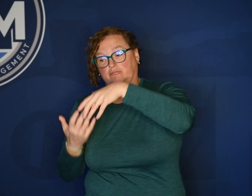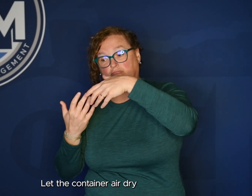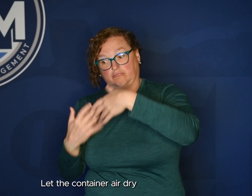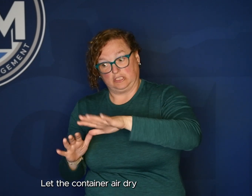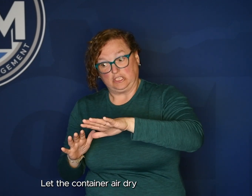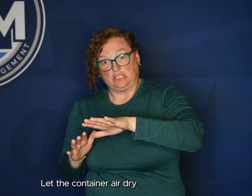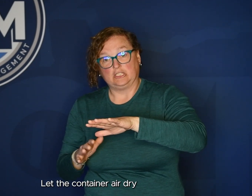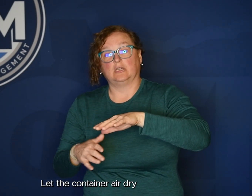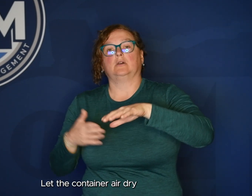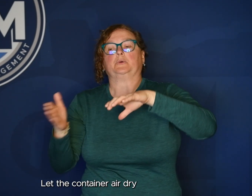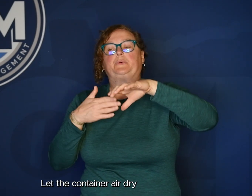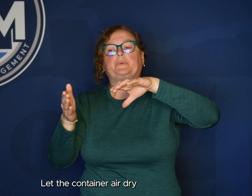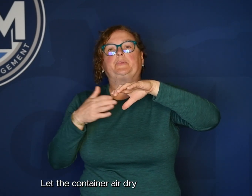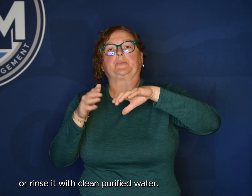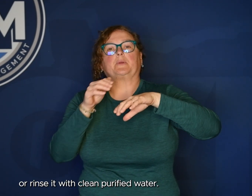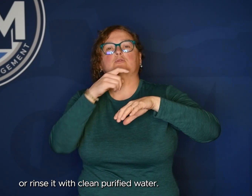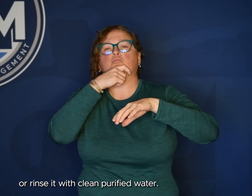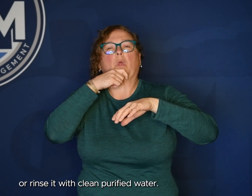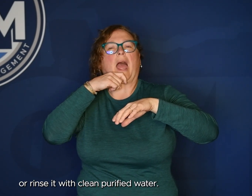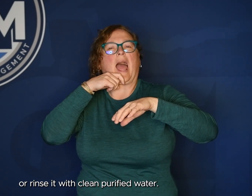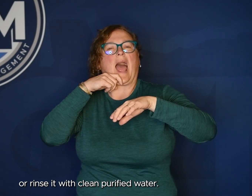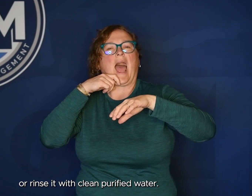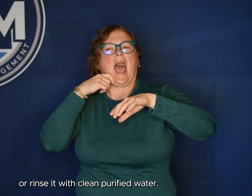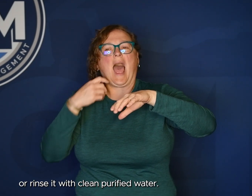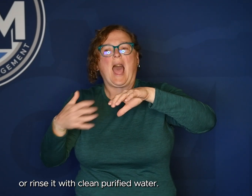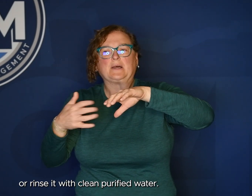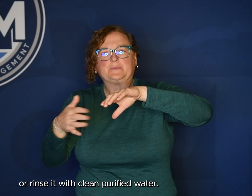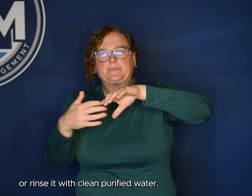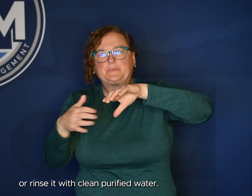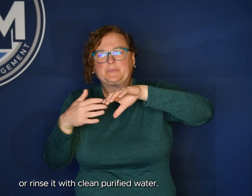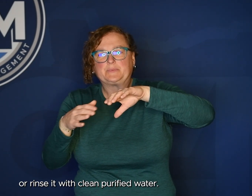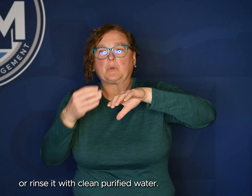Let the container air dry or rinse it with clean, purified water.